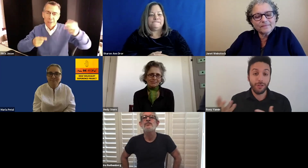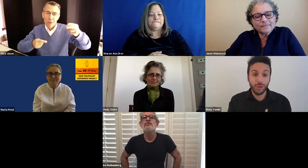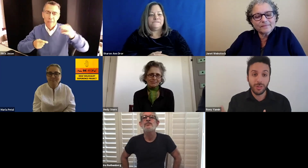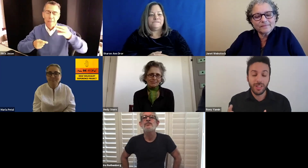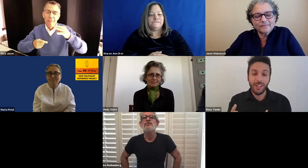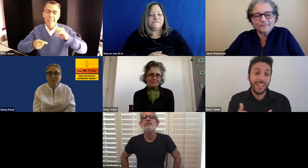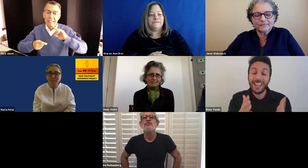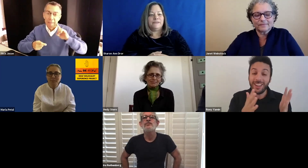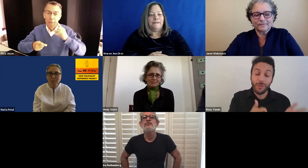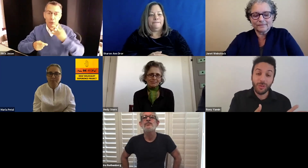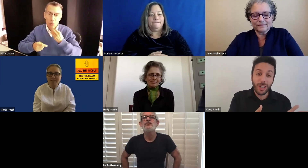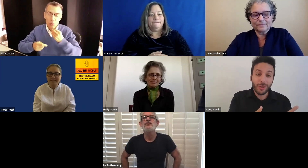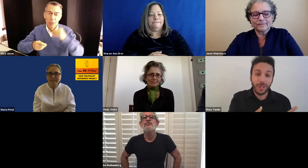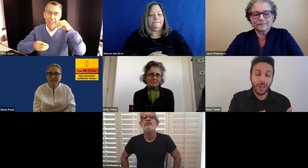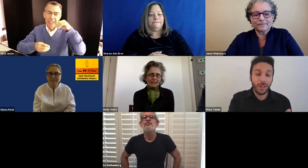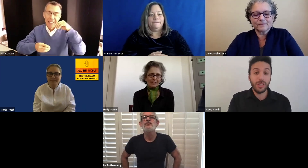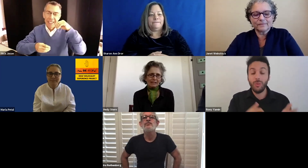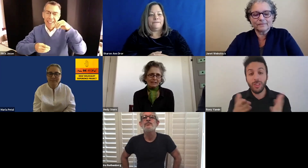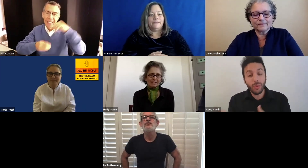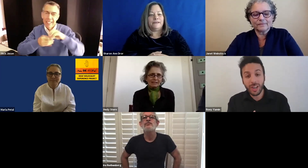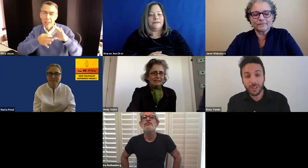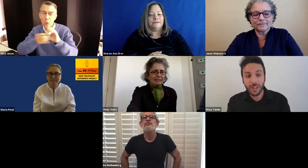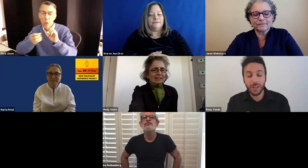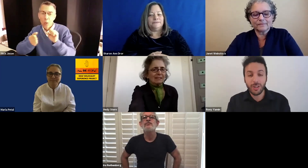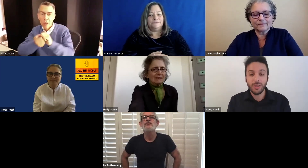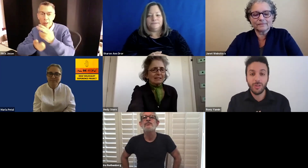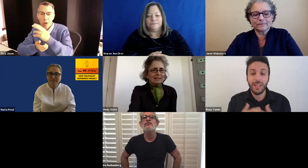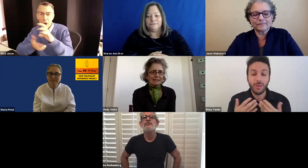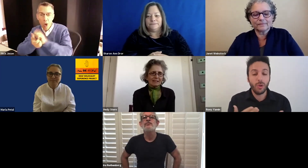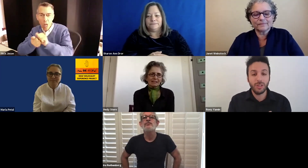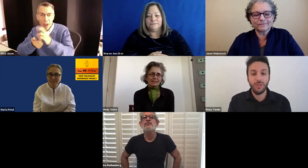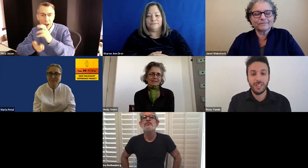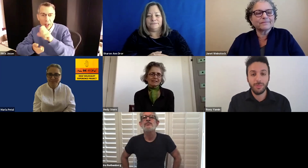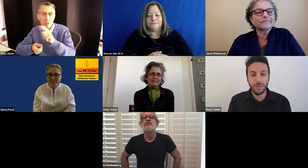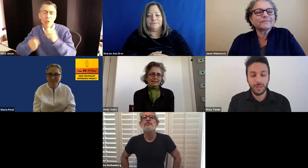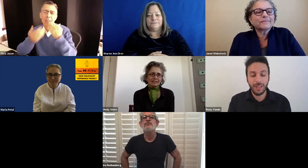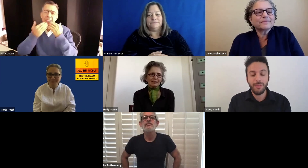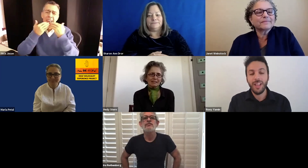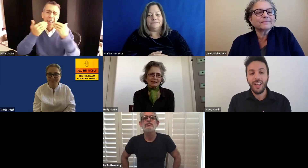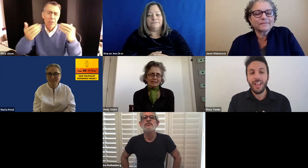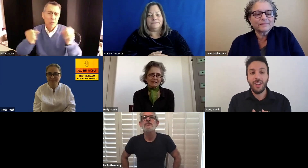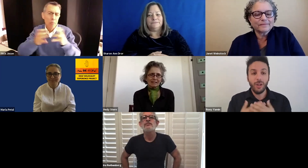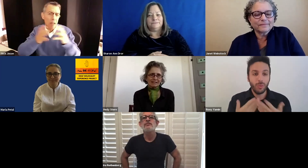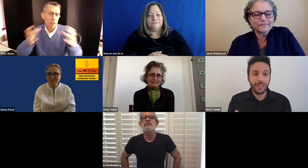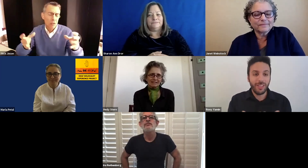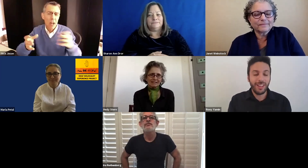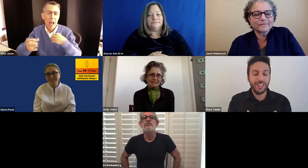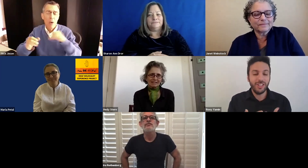Jews with regard to the Holocaust and with no regard to the Holocaust. So thank you so much for this opportunity. And I also would like to thank Jack